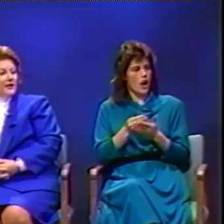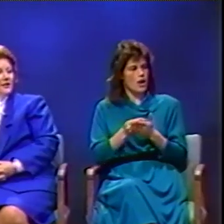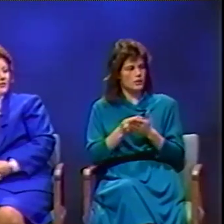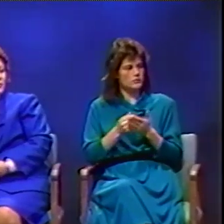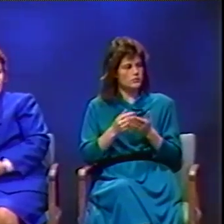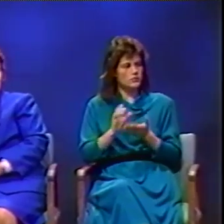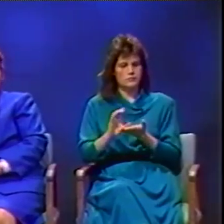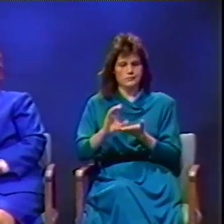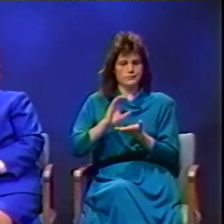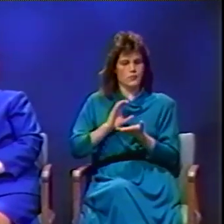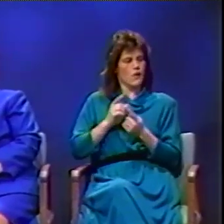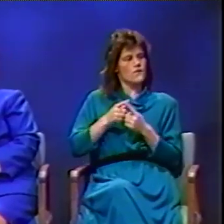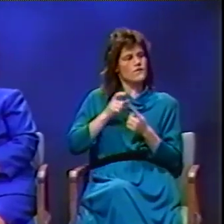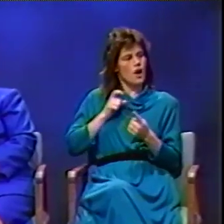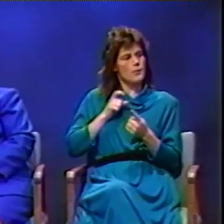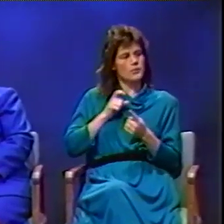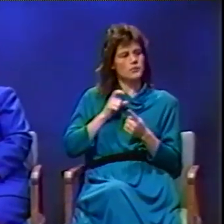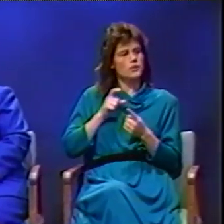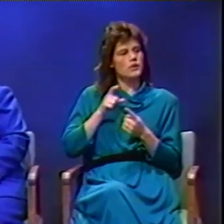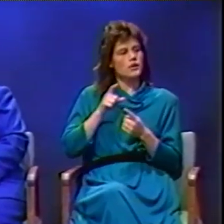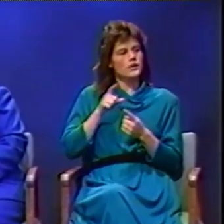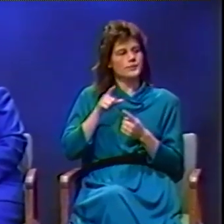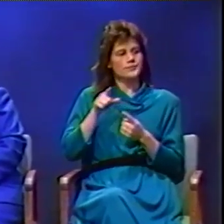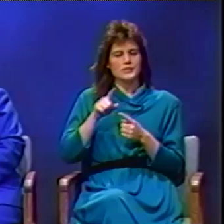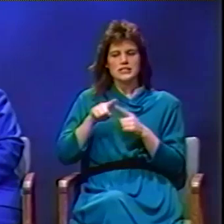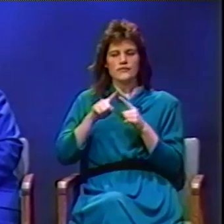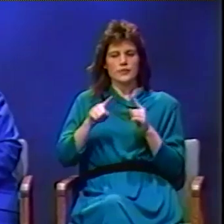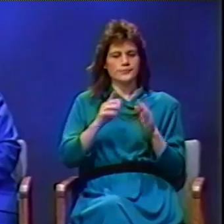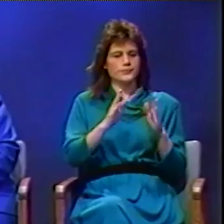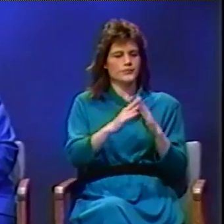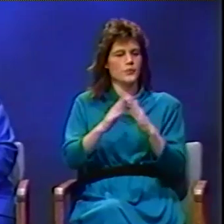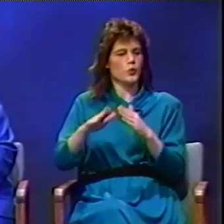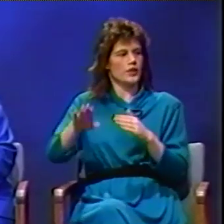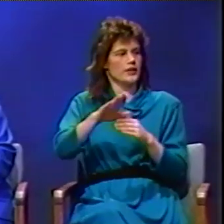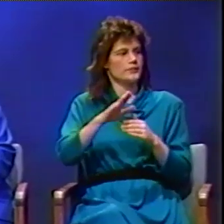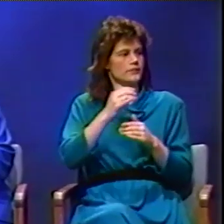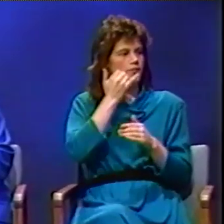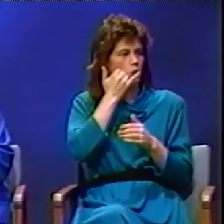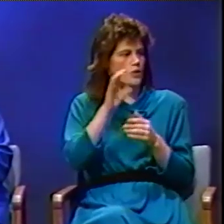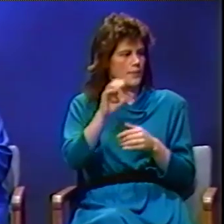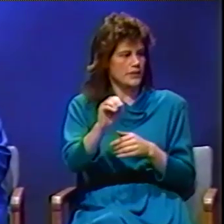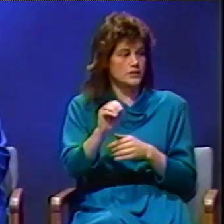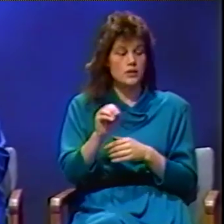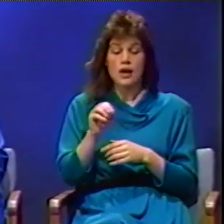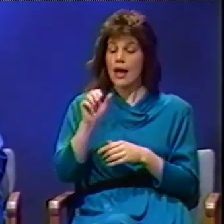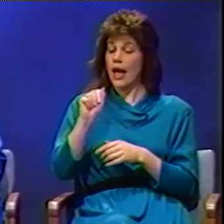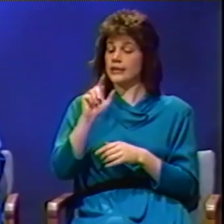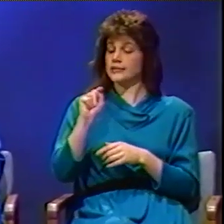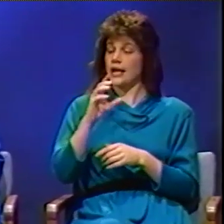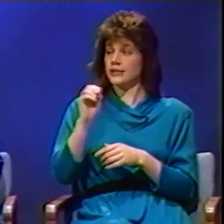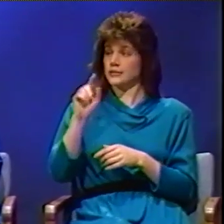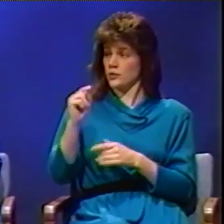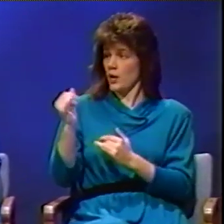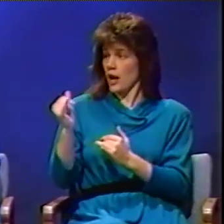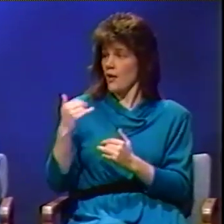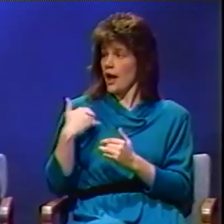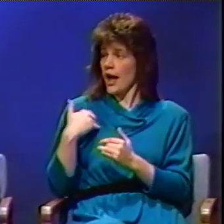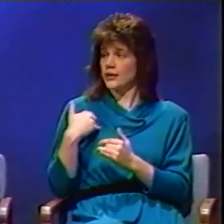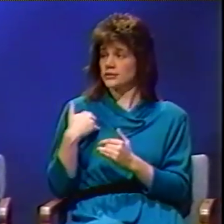provided through the local exchange companies. Currently, AT&T has a 5-year contract with the 41 local exchange